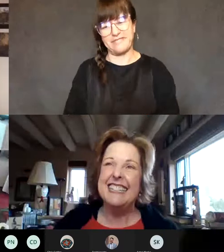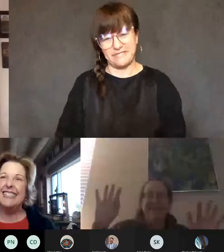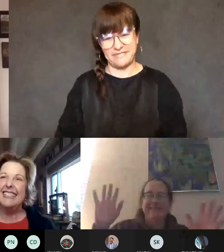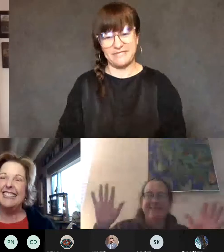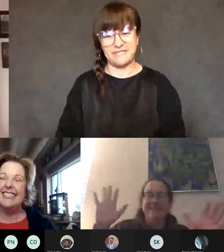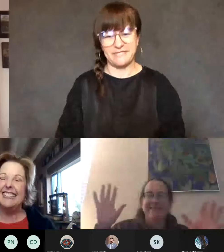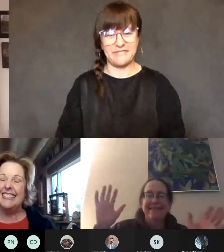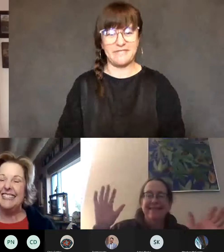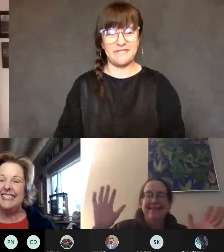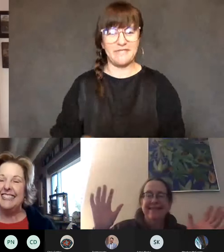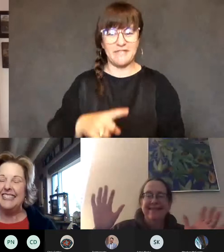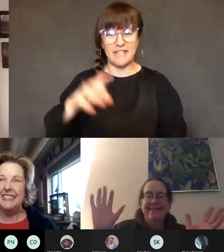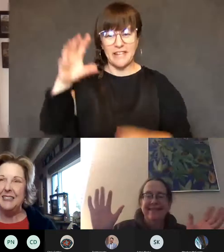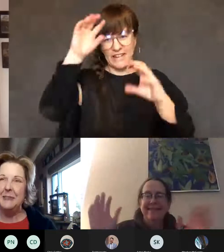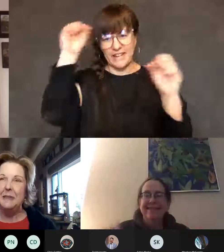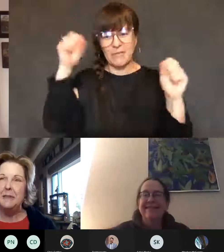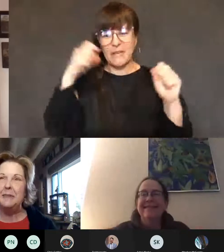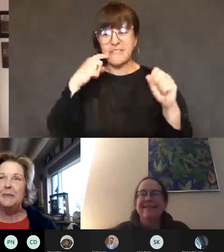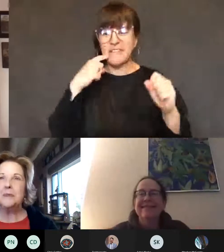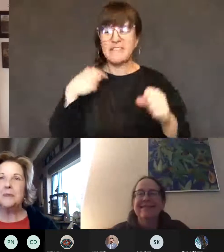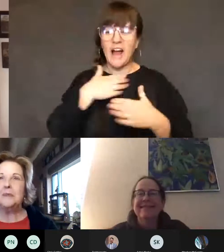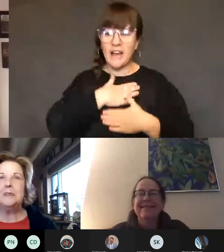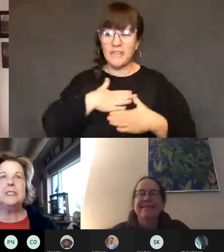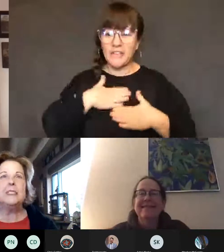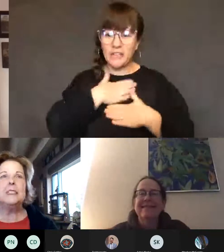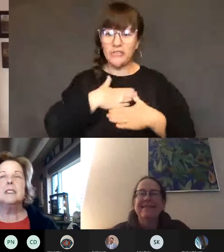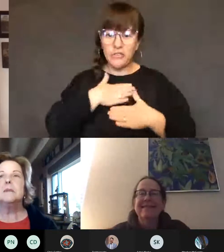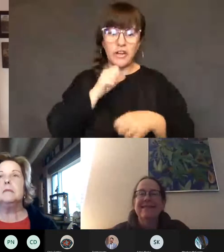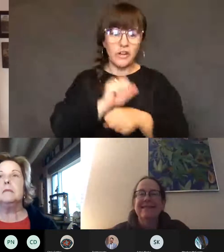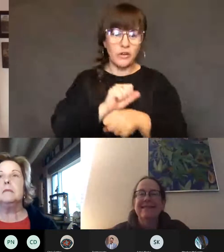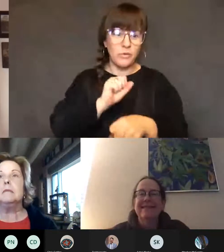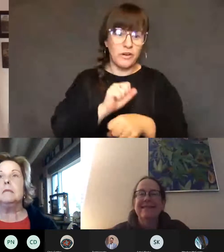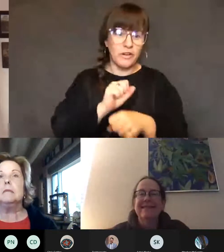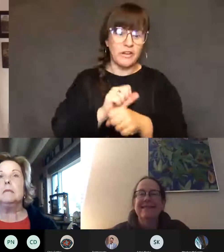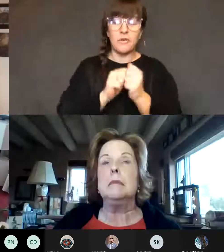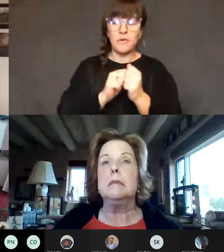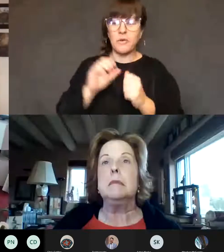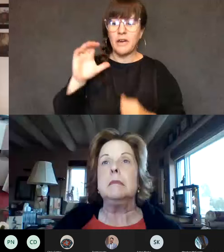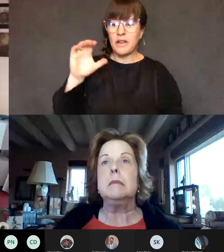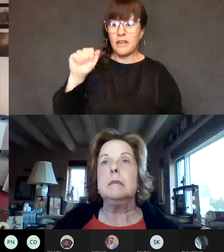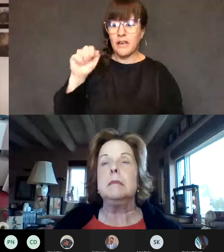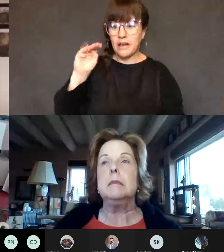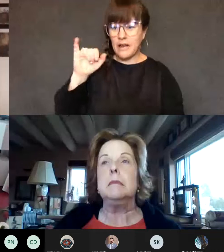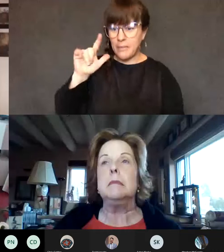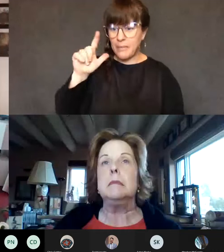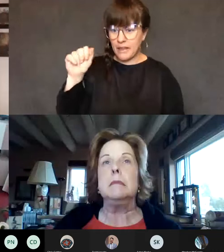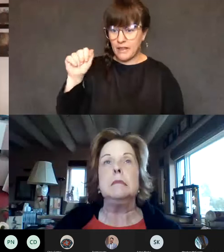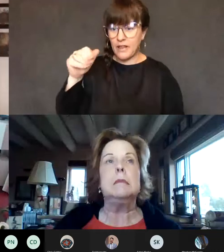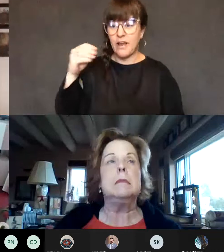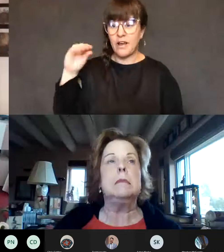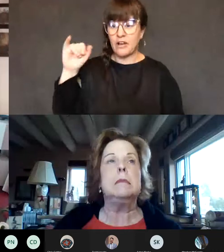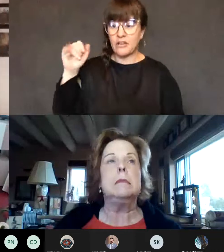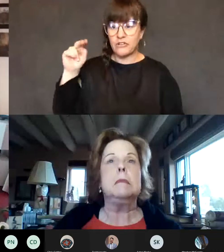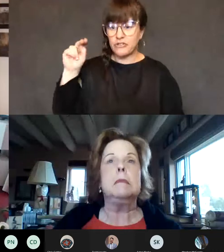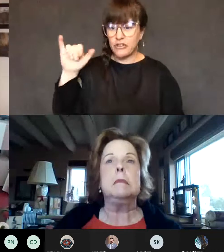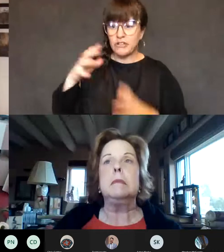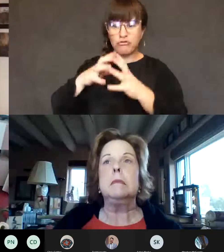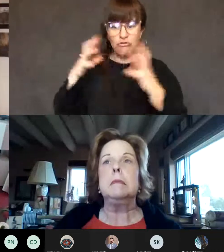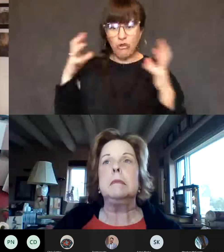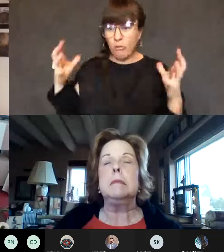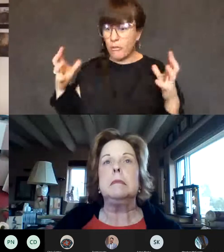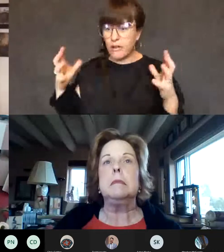enjoyed working with Camilla and Jenny so much over the past year and a half or whatever it's been, again, since